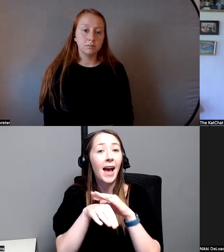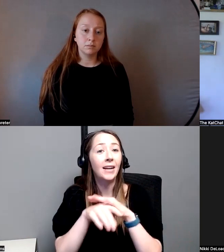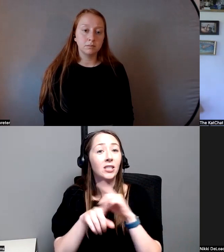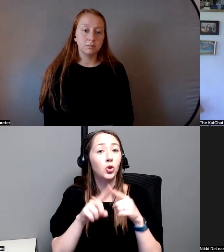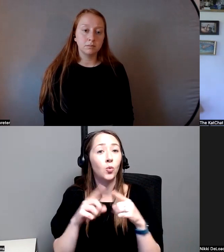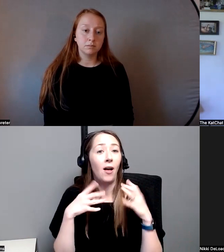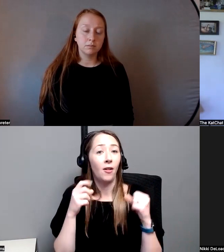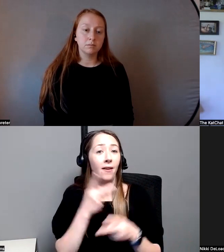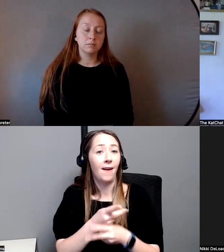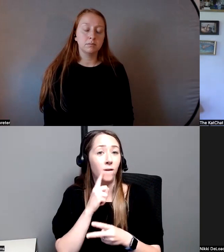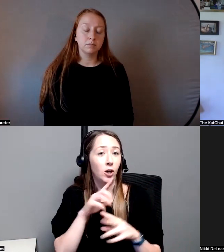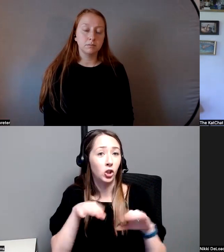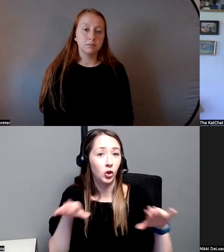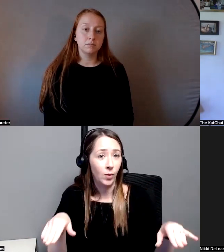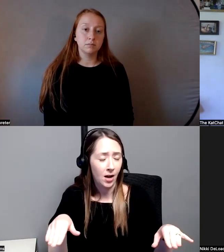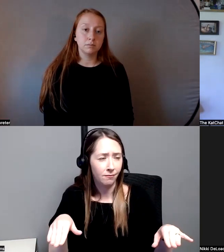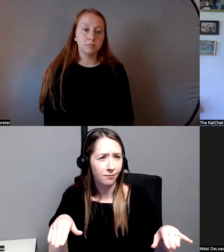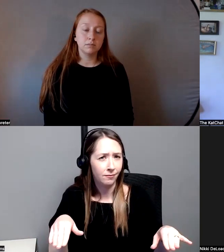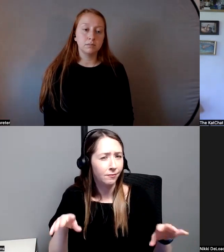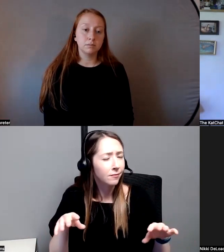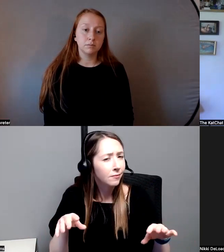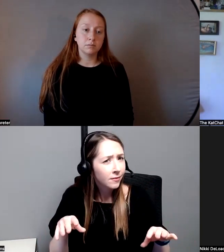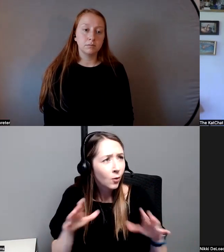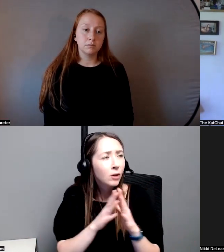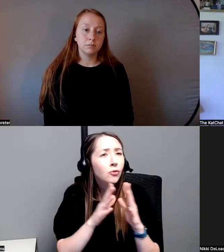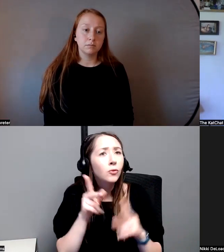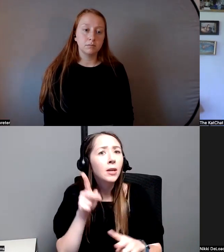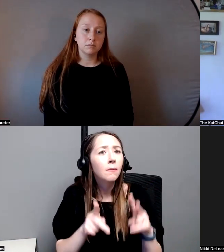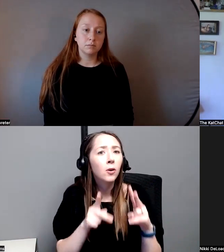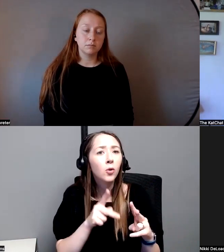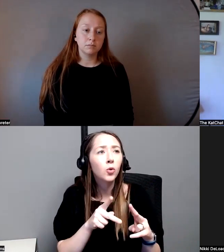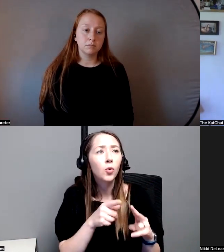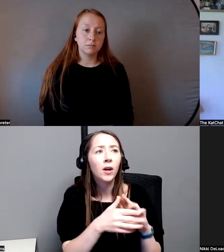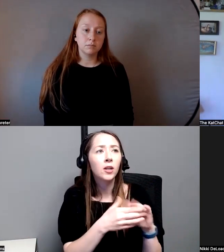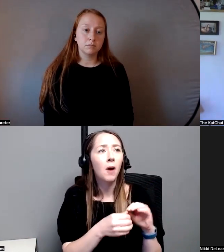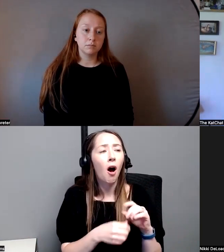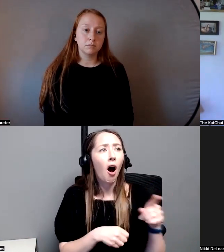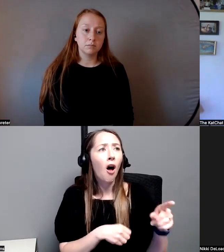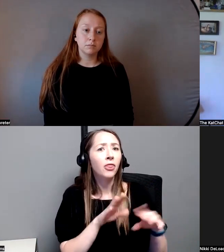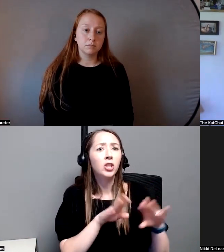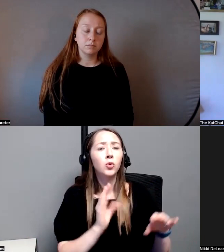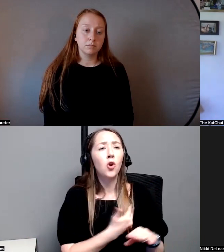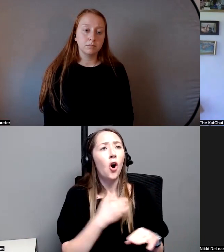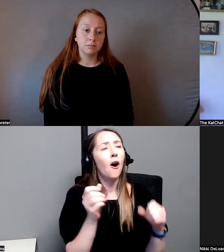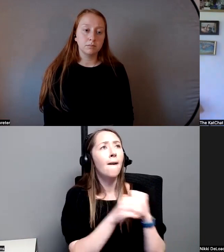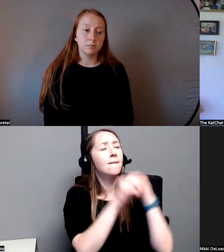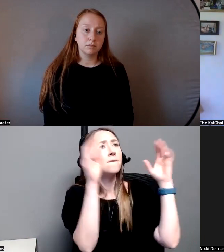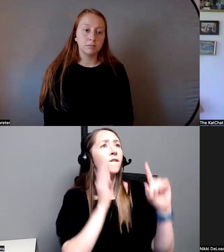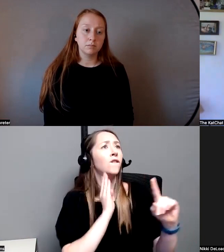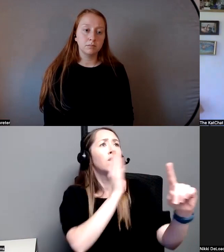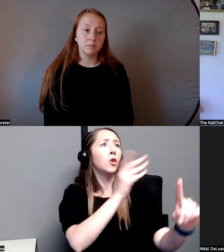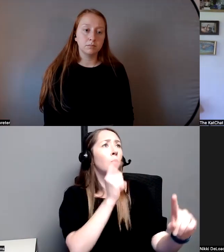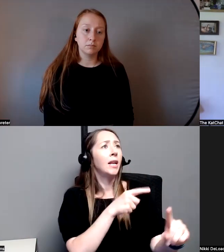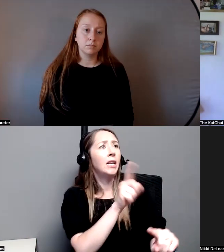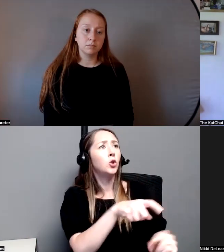healthcare. You know, we have so many people who talk about, well, the children are the future. We got to protect the